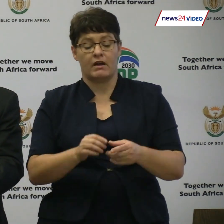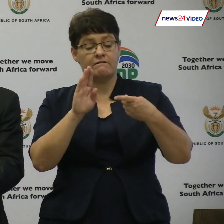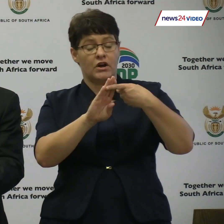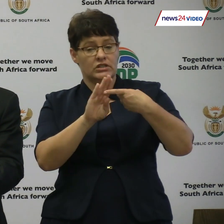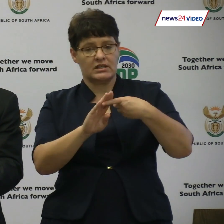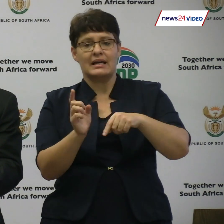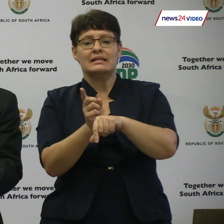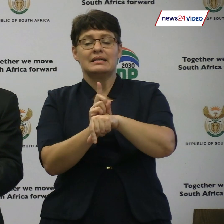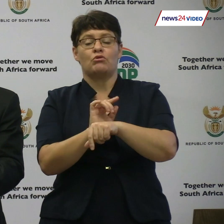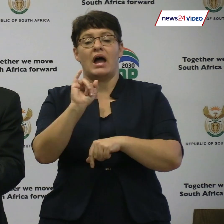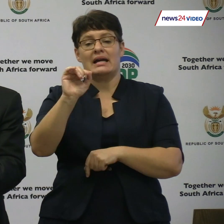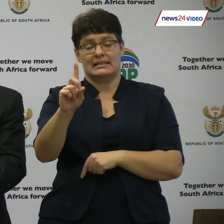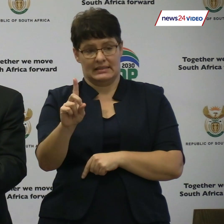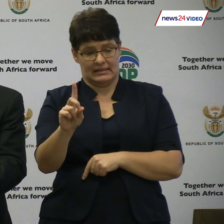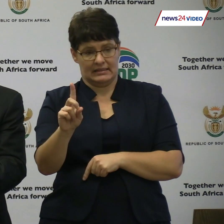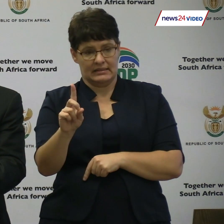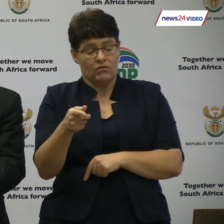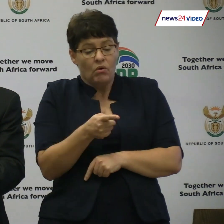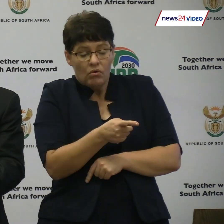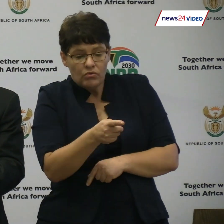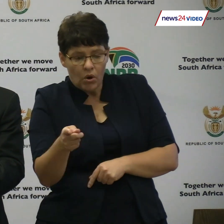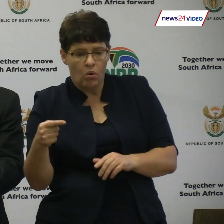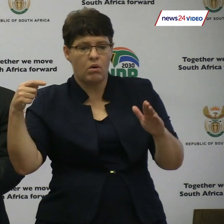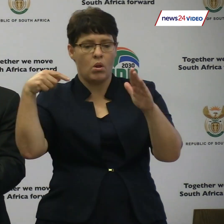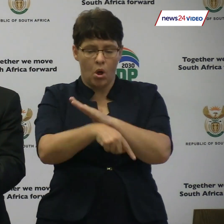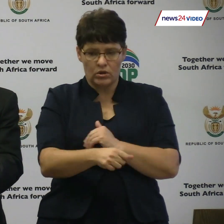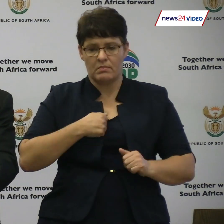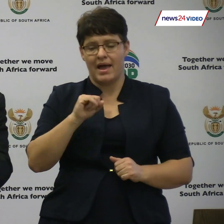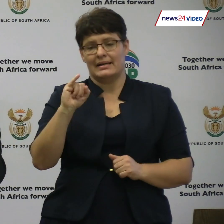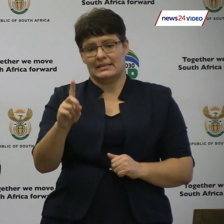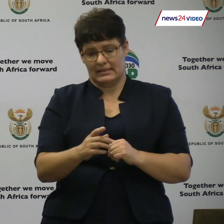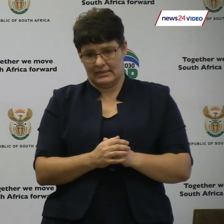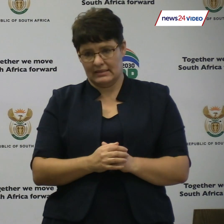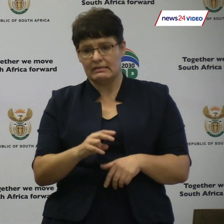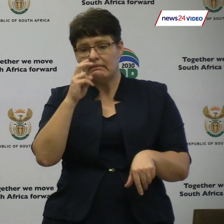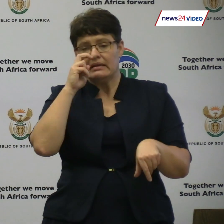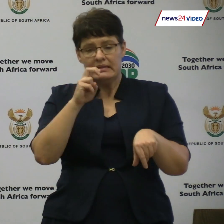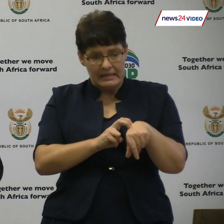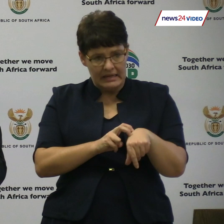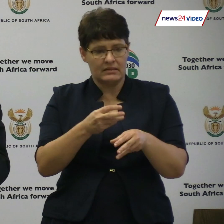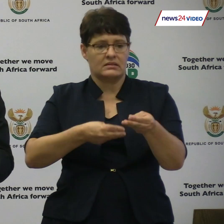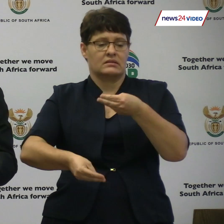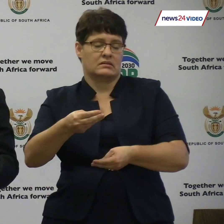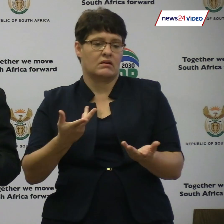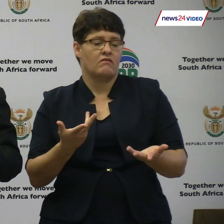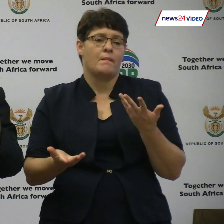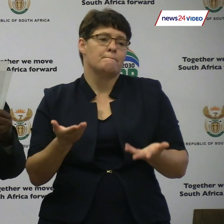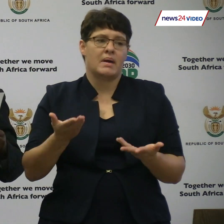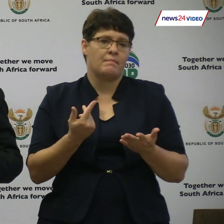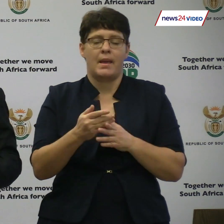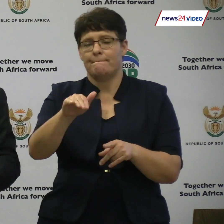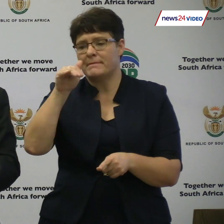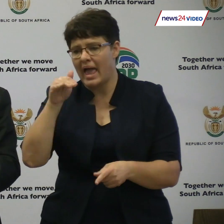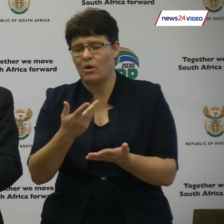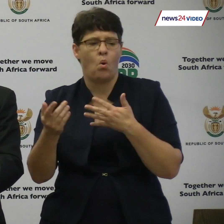issue temporary IDs for those who have lost their IDs and need to make transactions, for instance, maybe with the